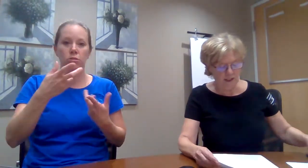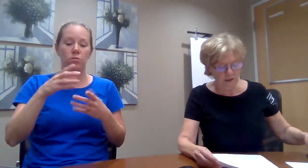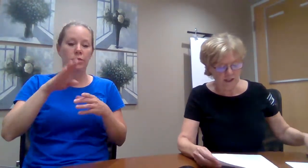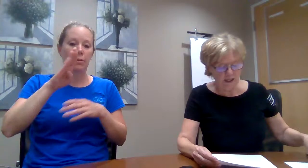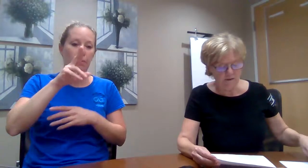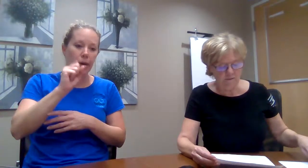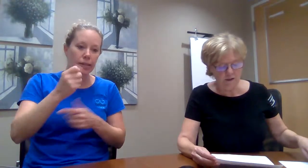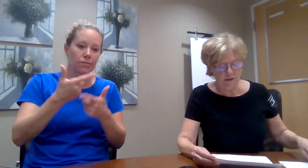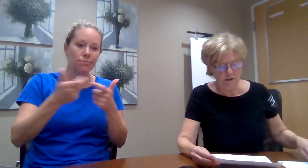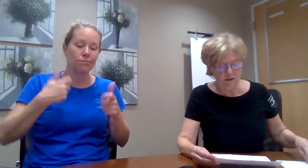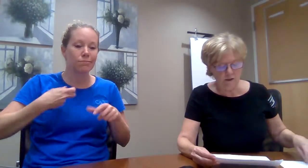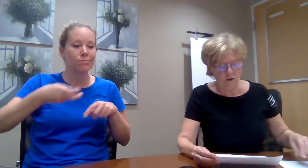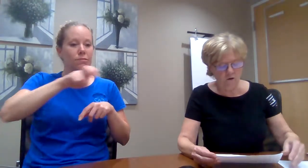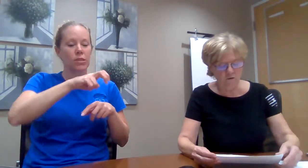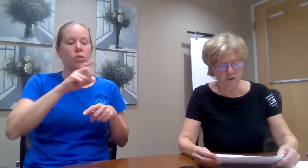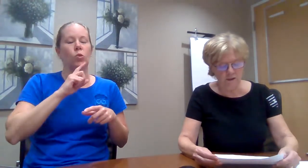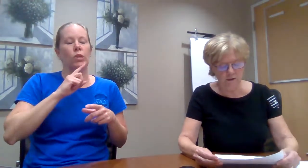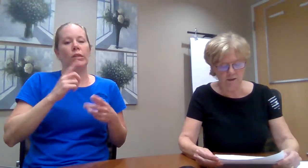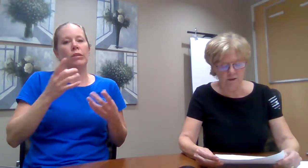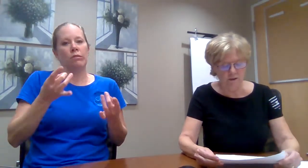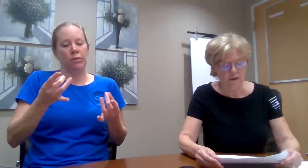I would like to have a